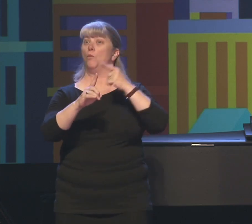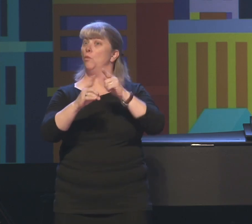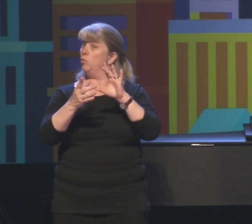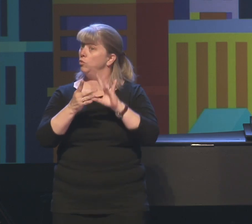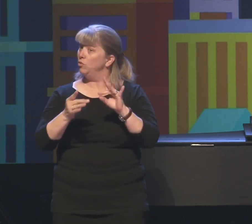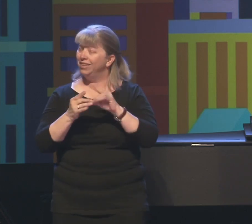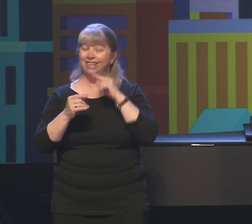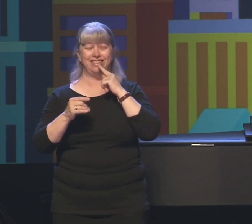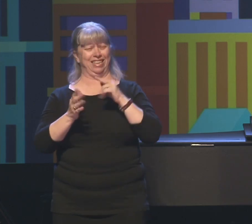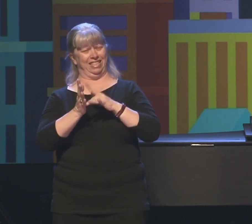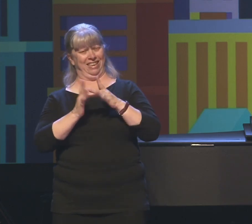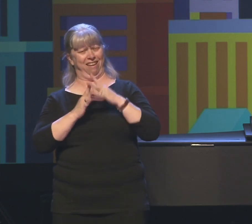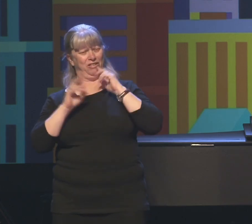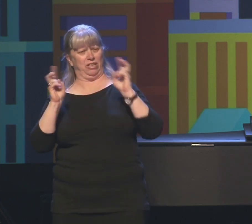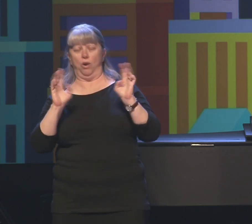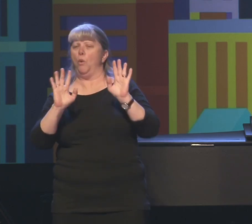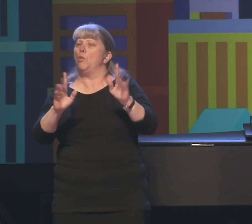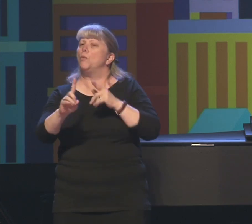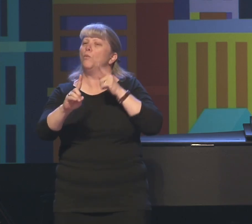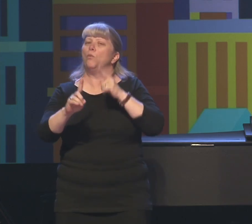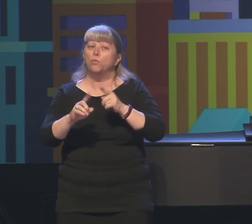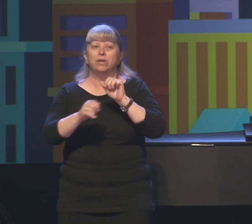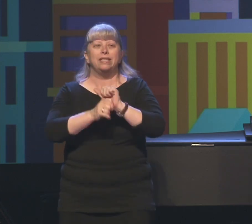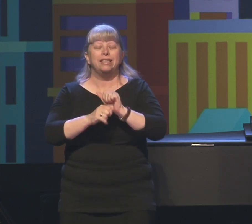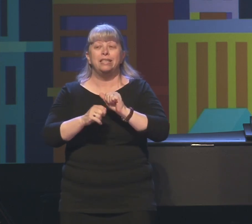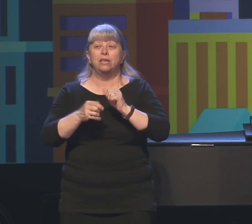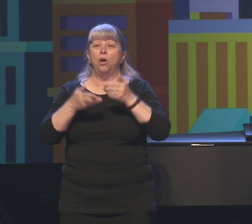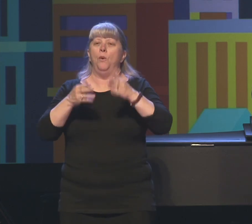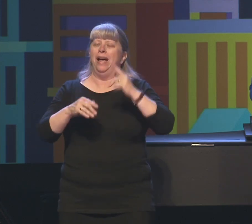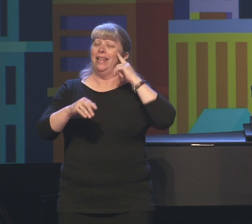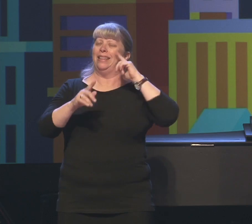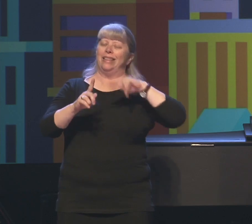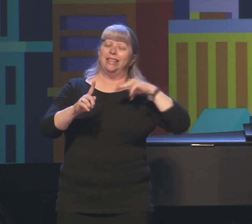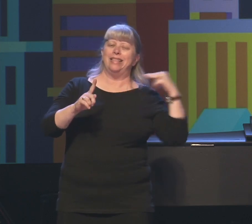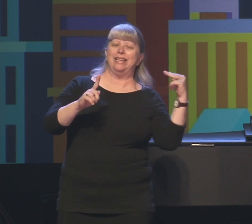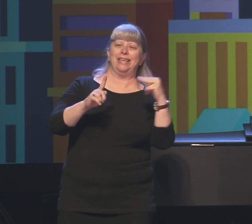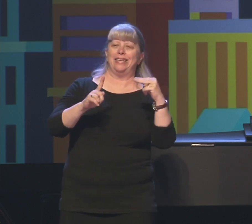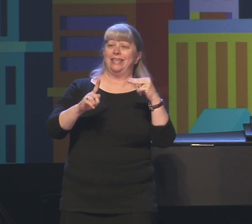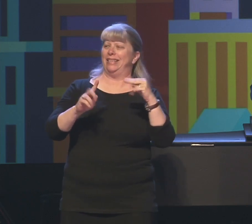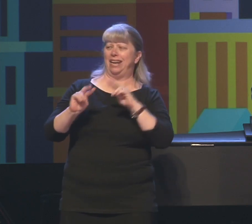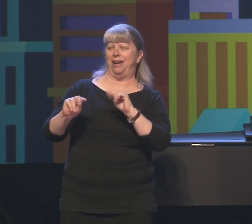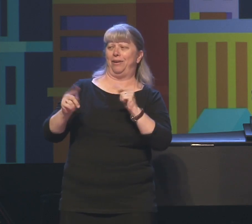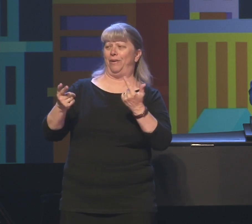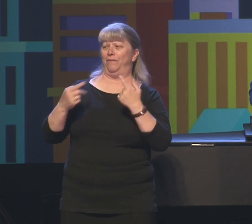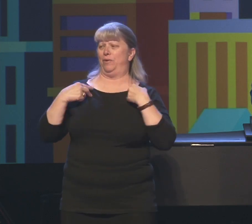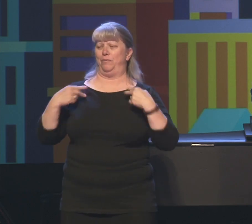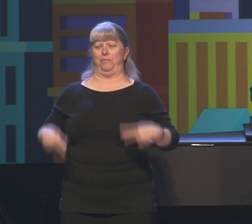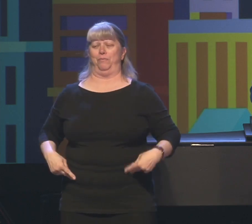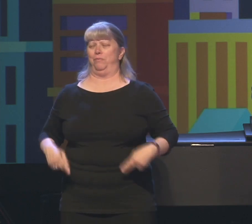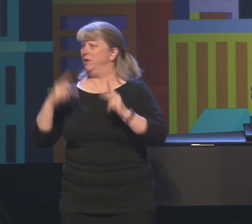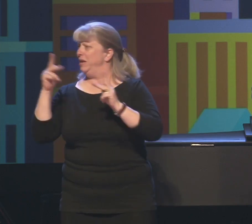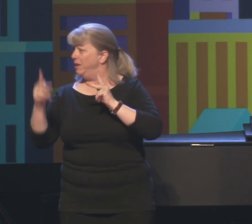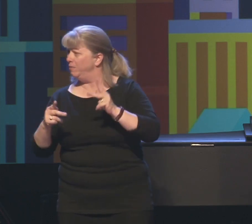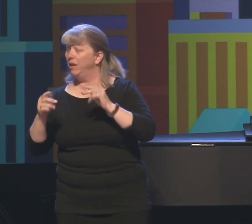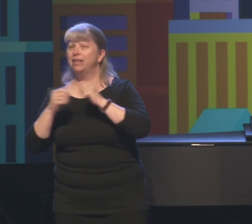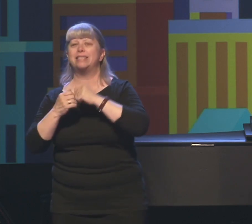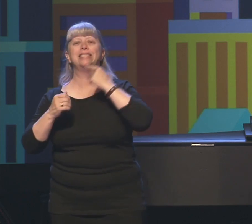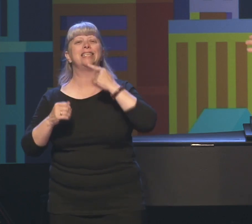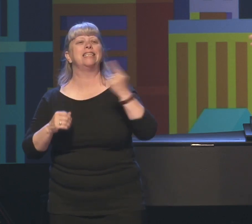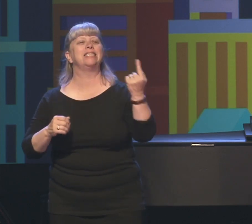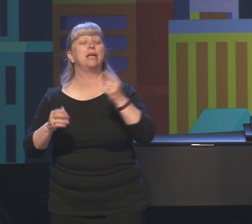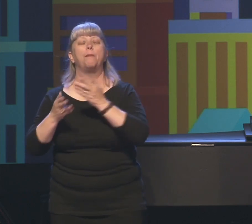isn't to say, well, did Jesus actually say it? The point is Jesus saying there's a way of thinking that is not good for human beings, right? And that is a way that says there